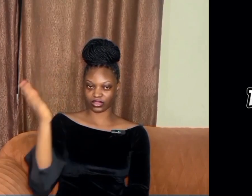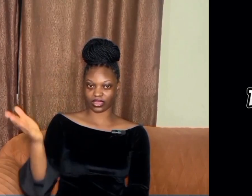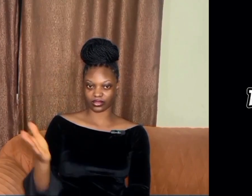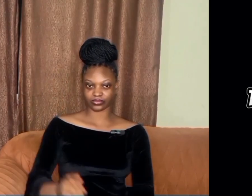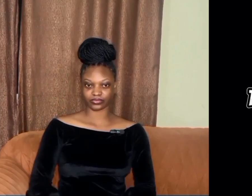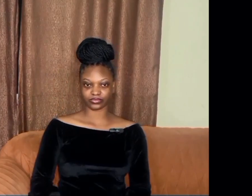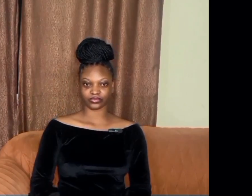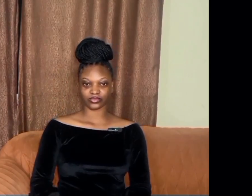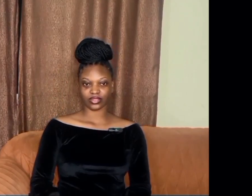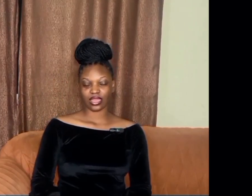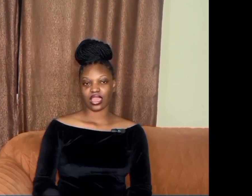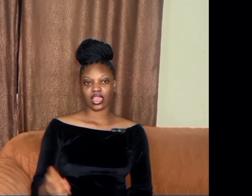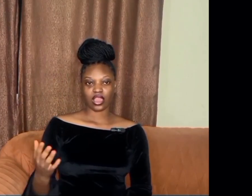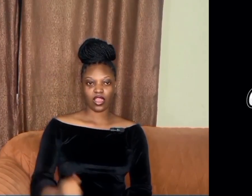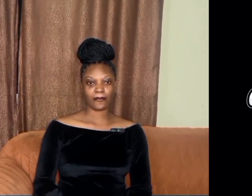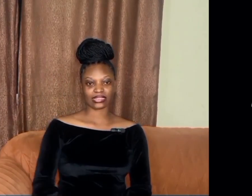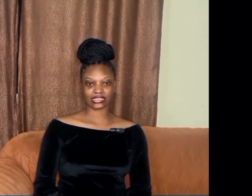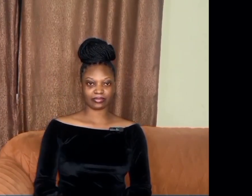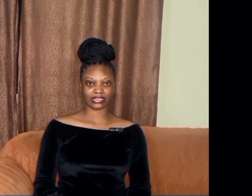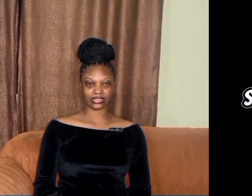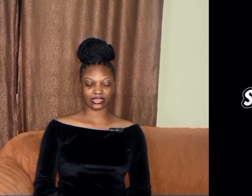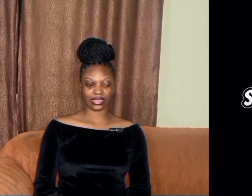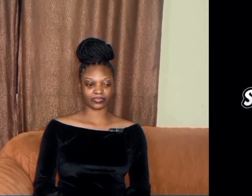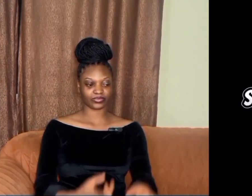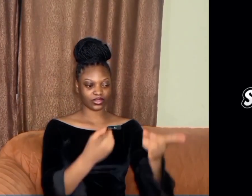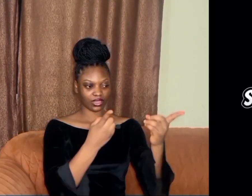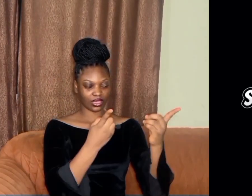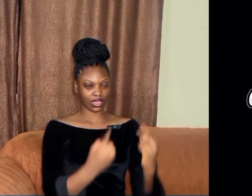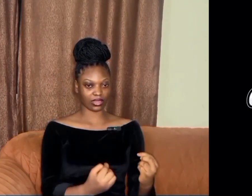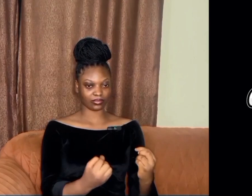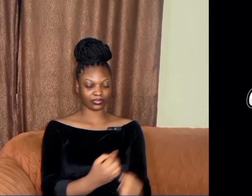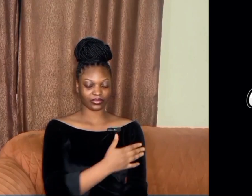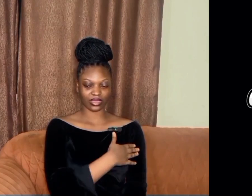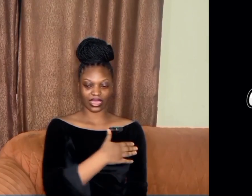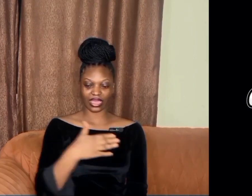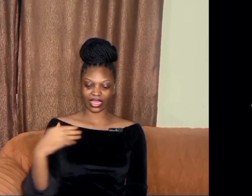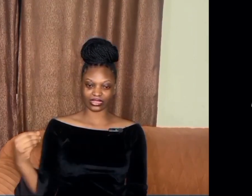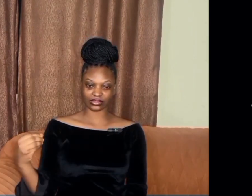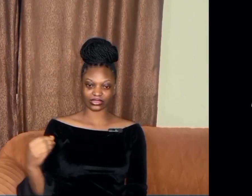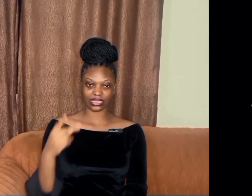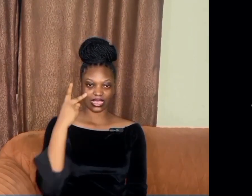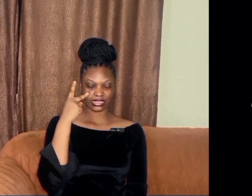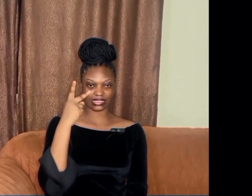there. Come and see my sister. Come and